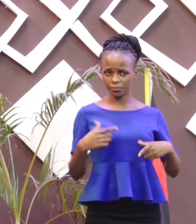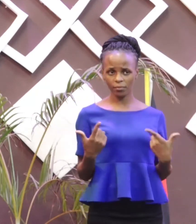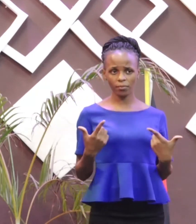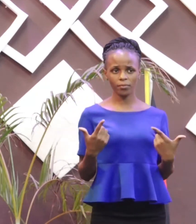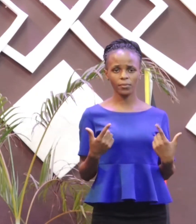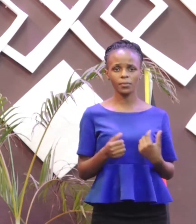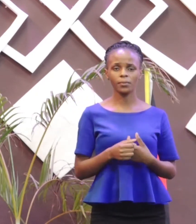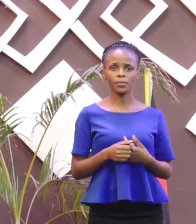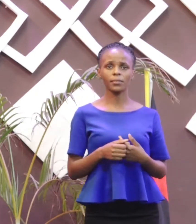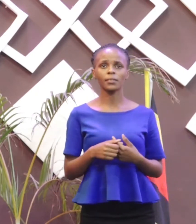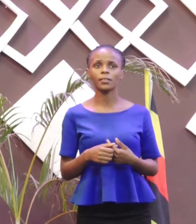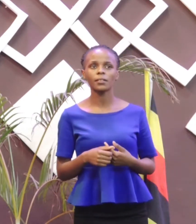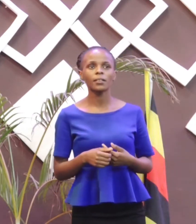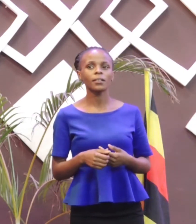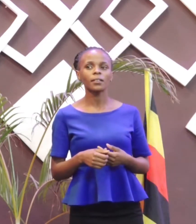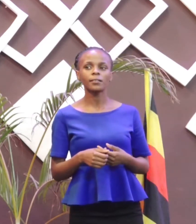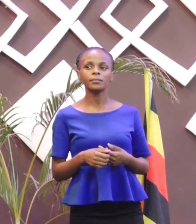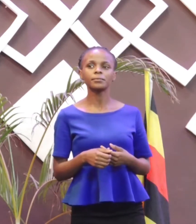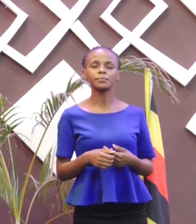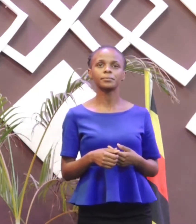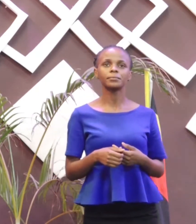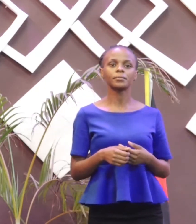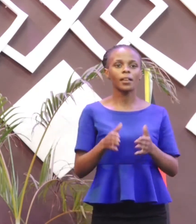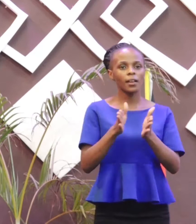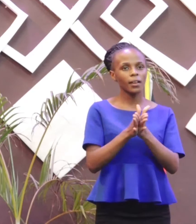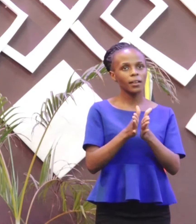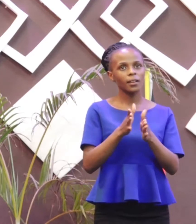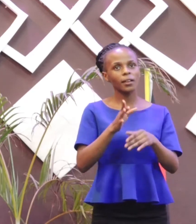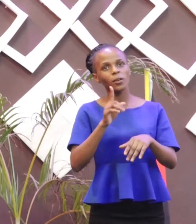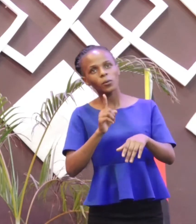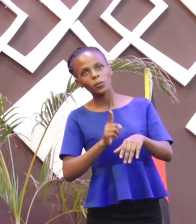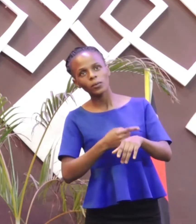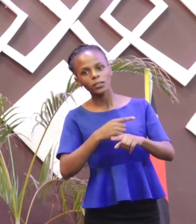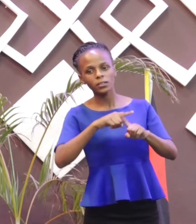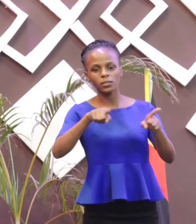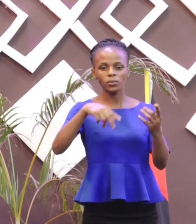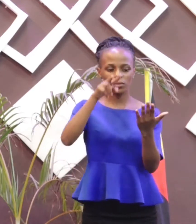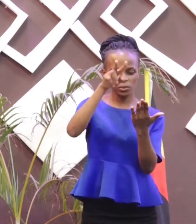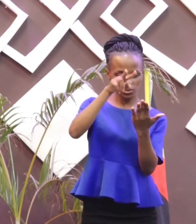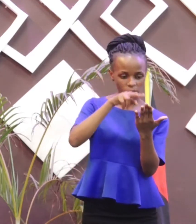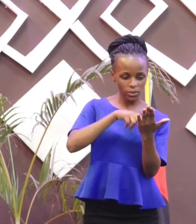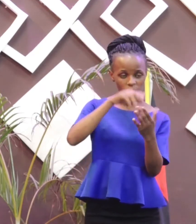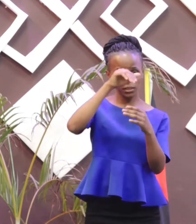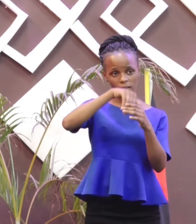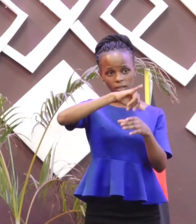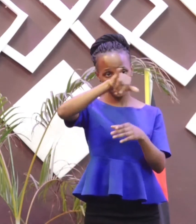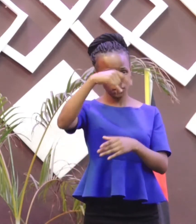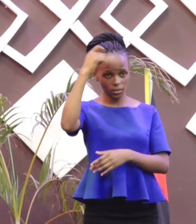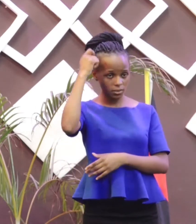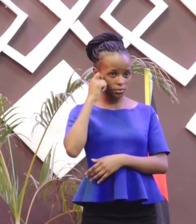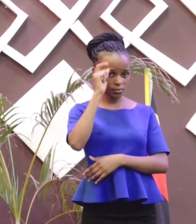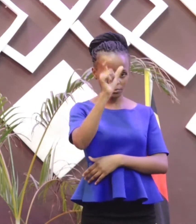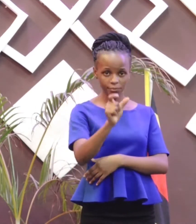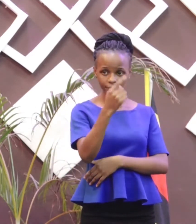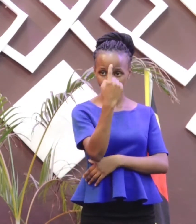mulamu and when we get to the book of Joshua chapter 1 Erawe